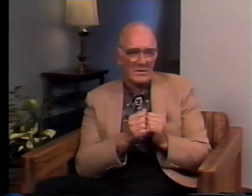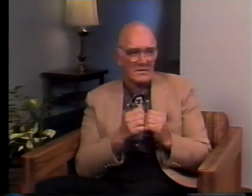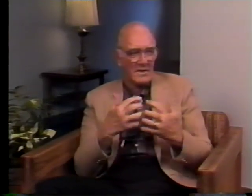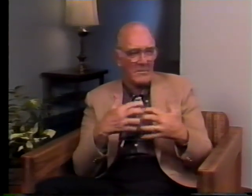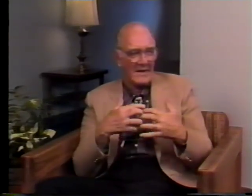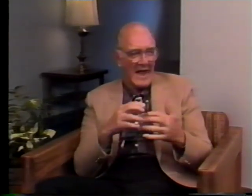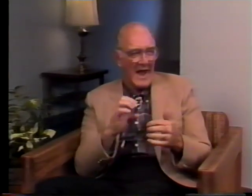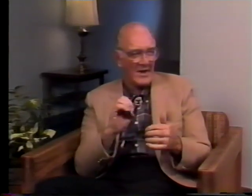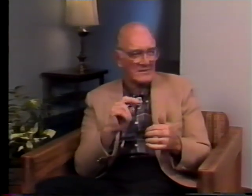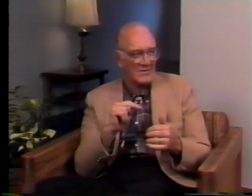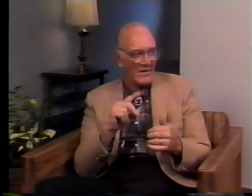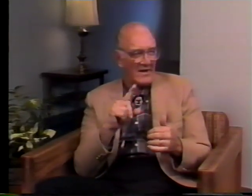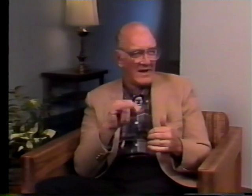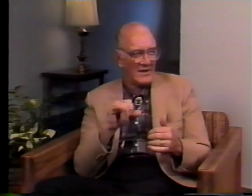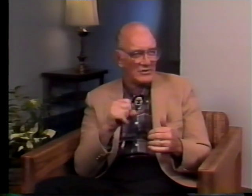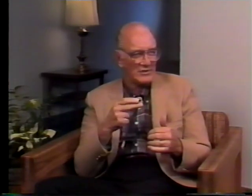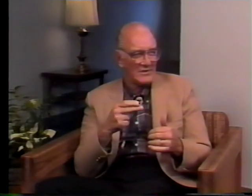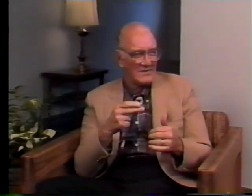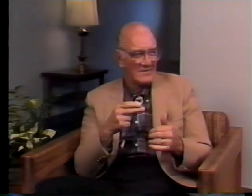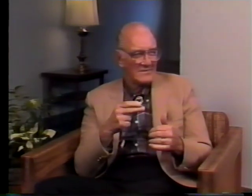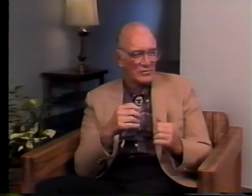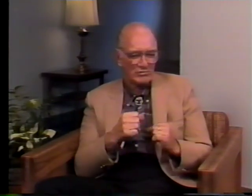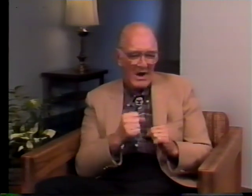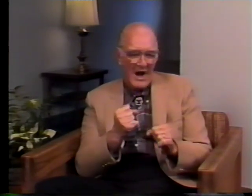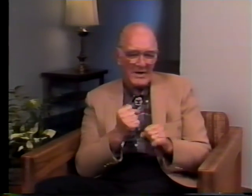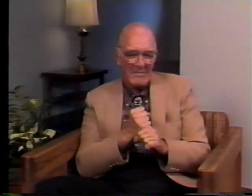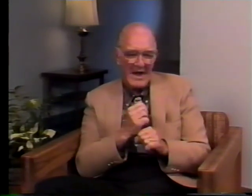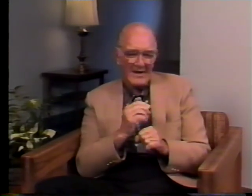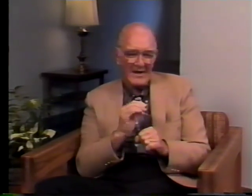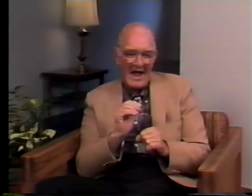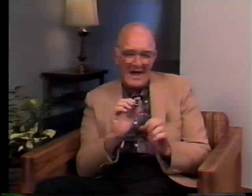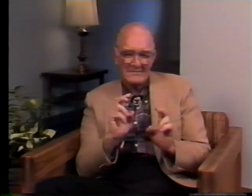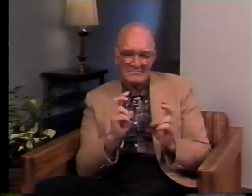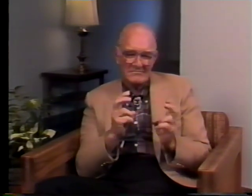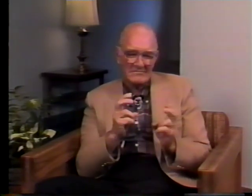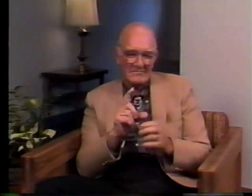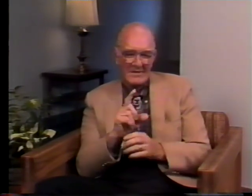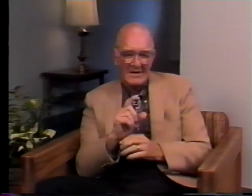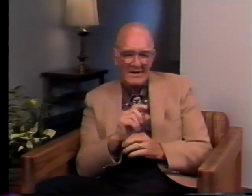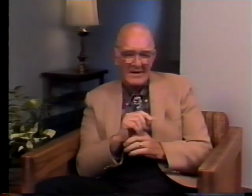the mechanics of English, to try to make it as,